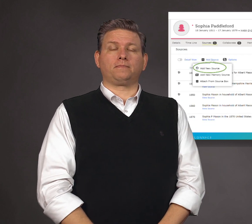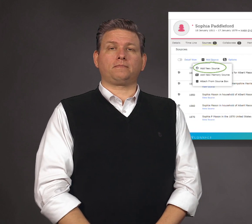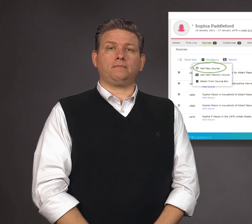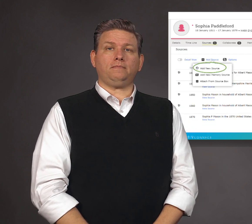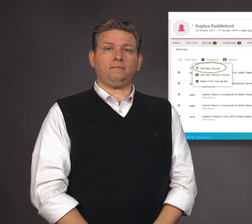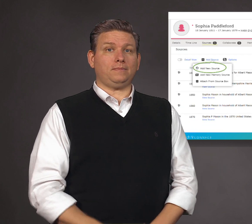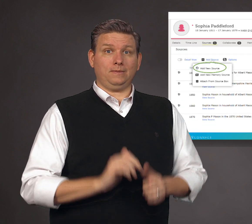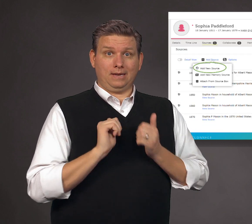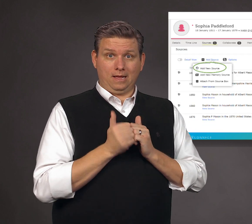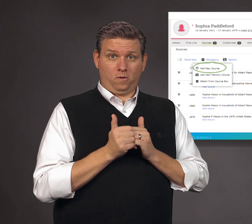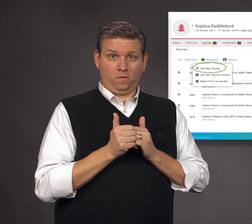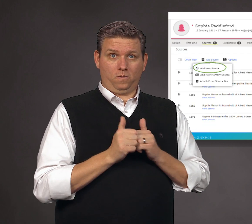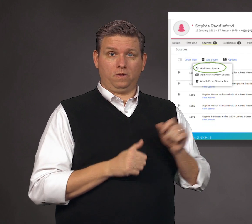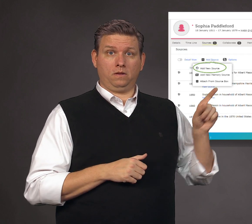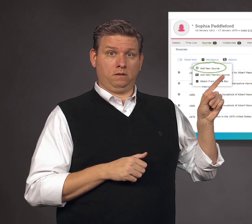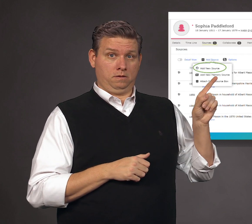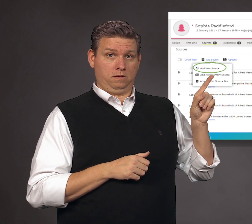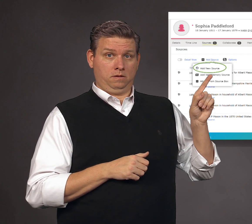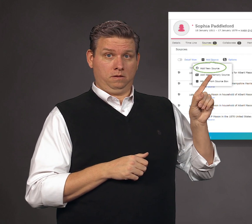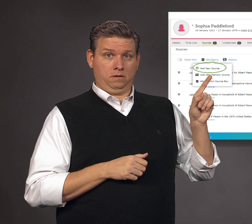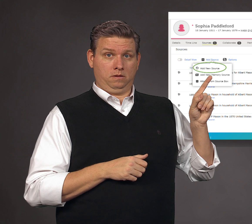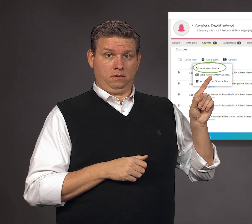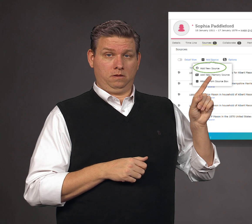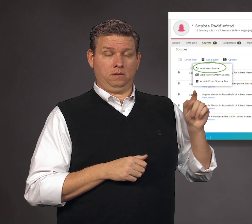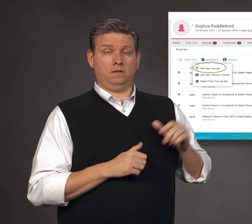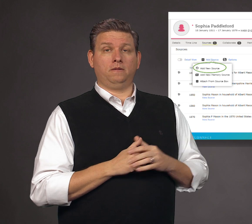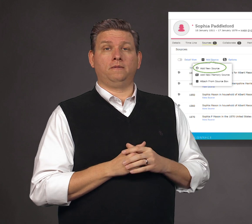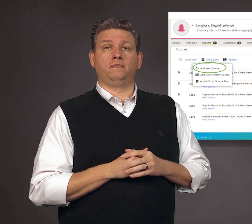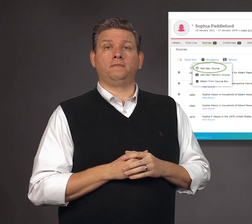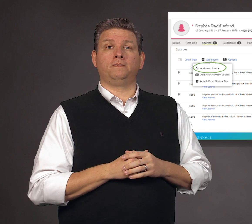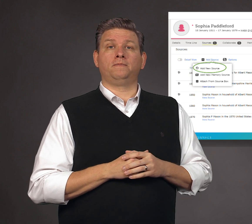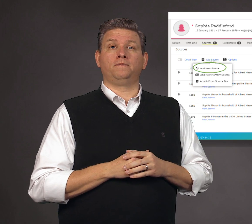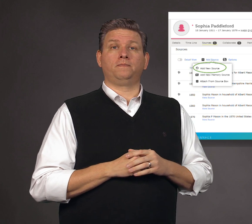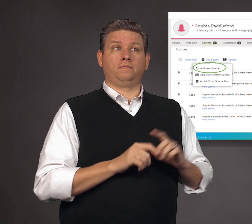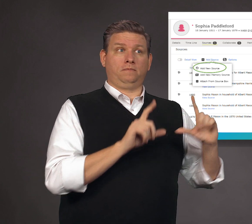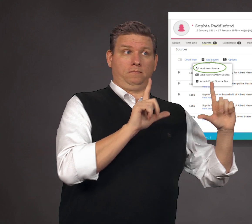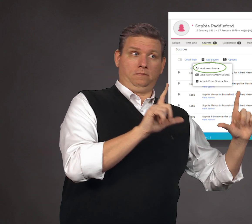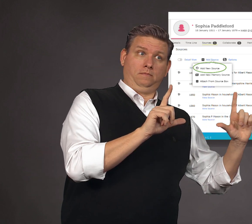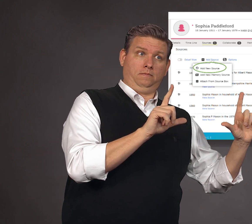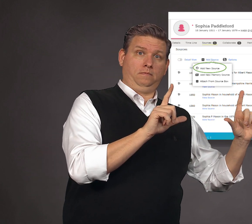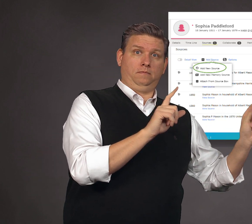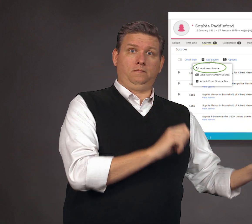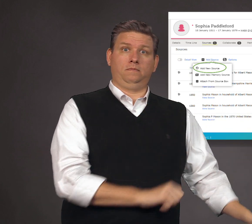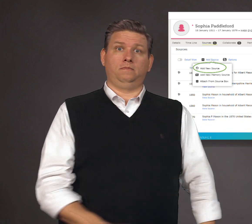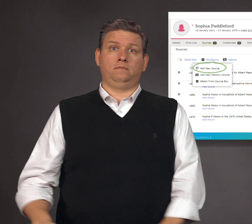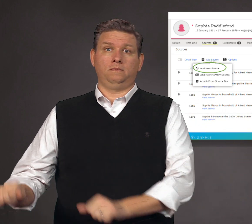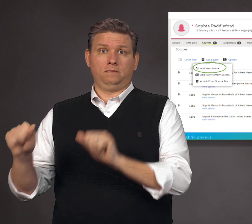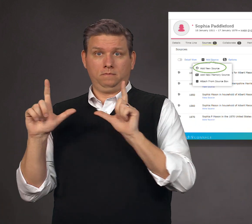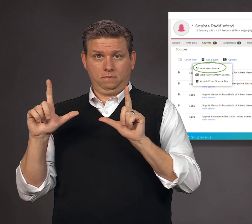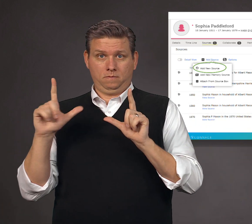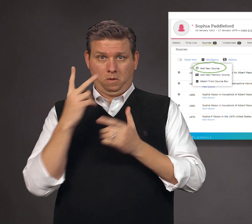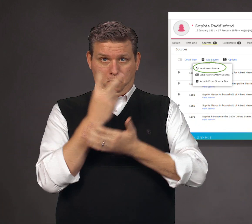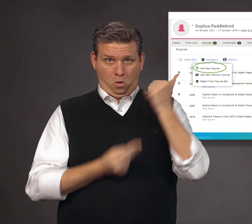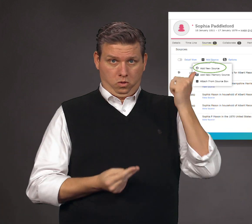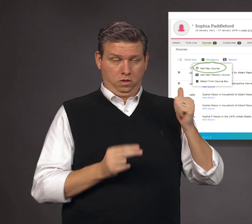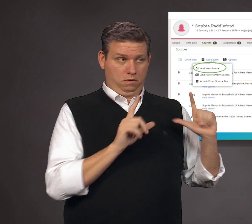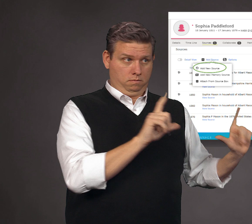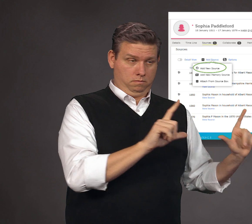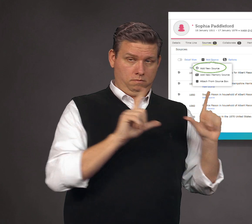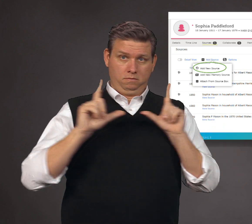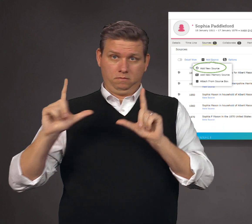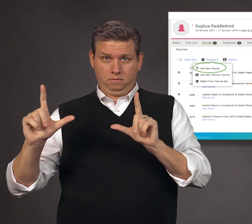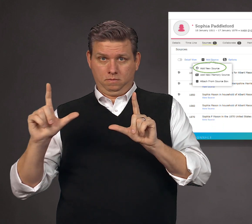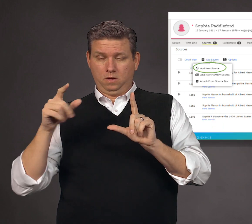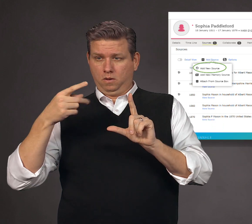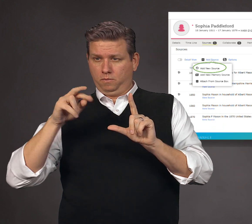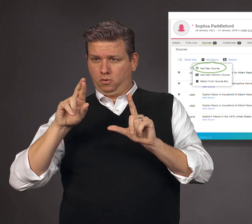To attach this record, I will keep it open in one window on my computer, then open a new window and navigate to Sophia's profile.